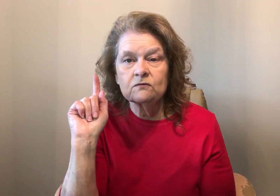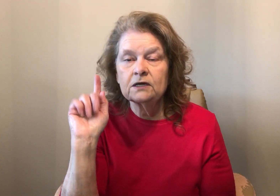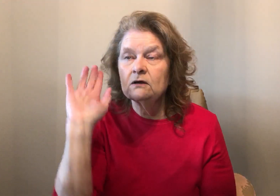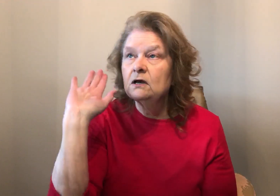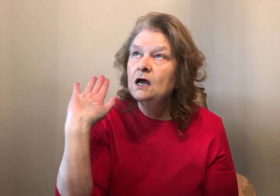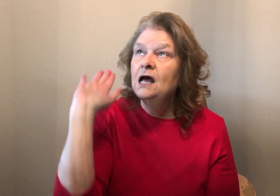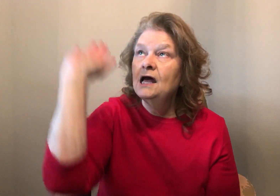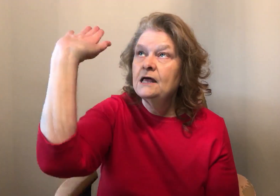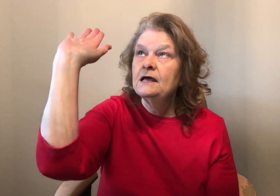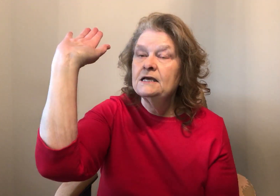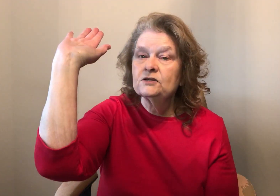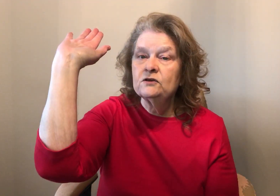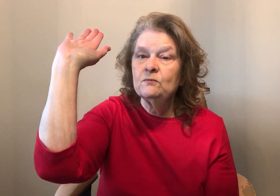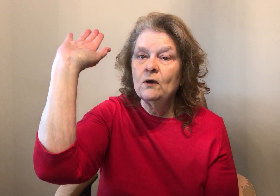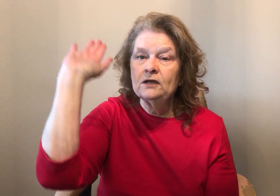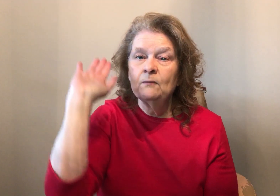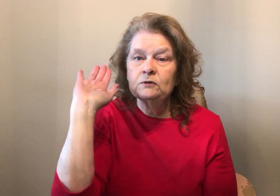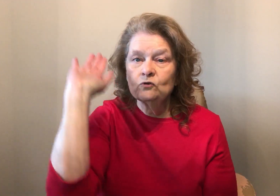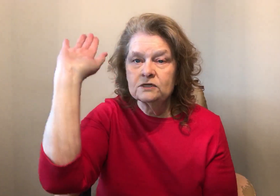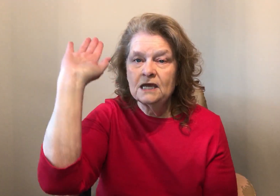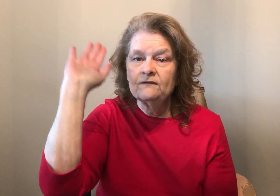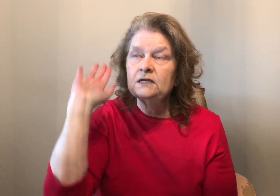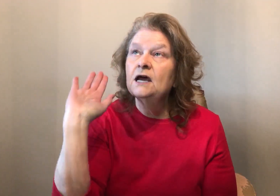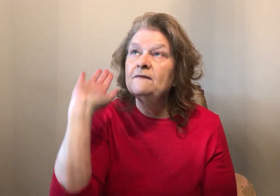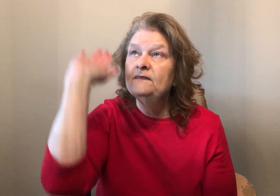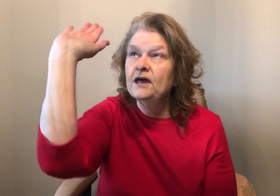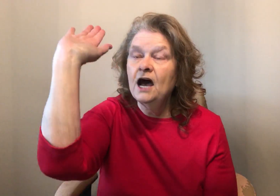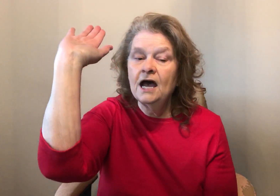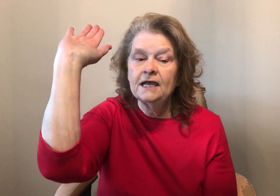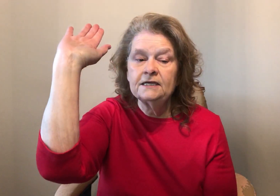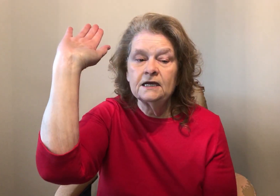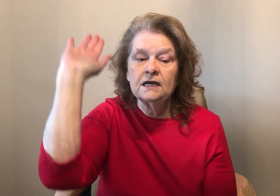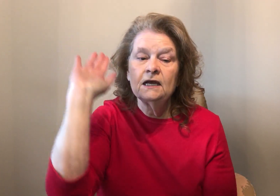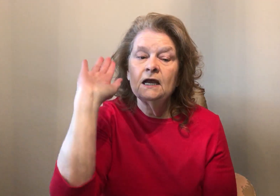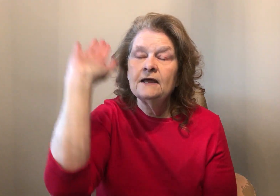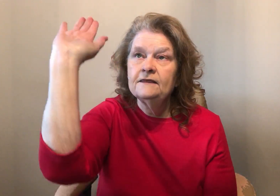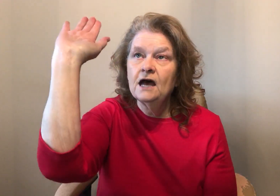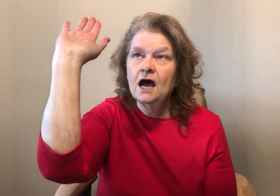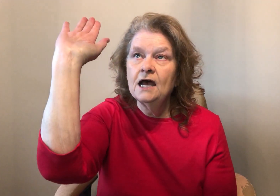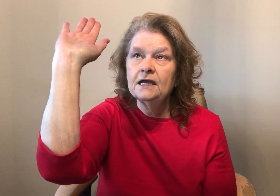will. And so you point upward towards heaven. Thine, thine